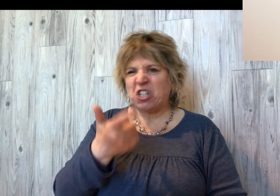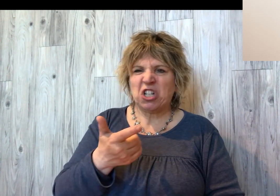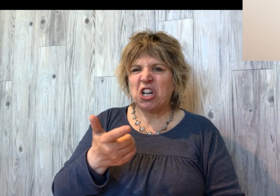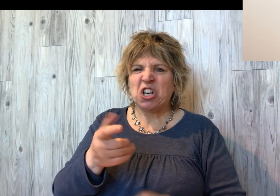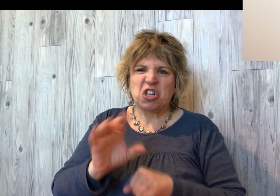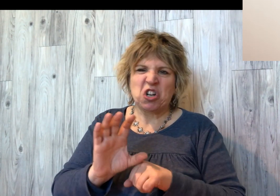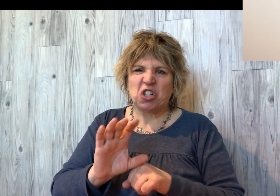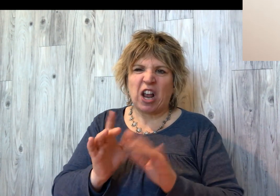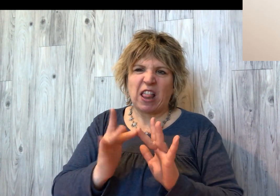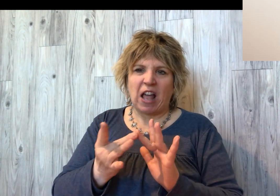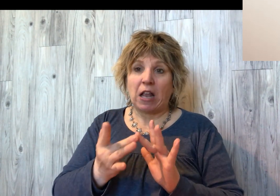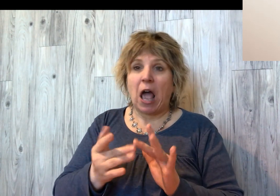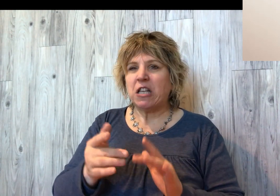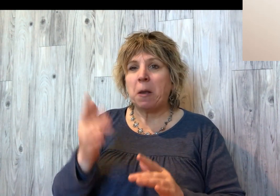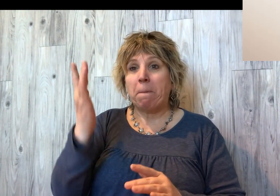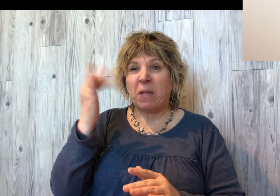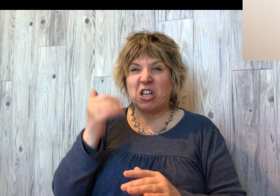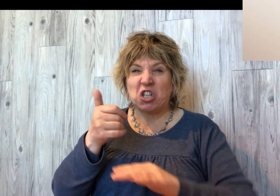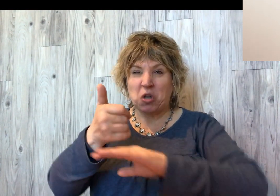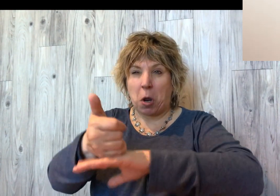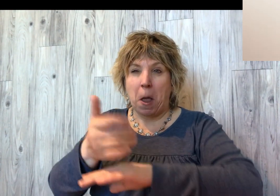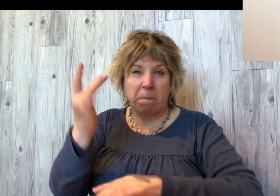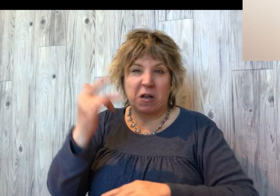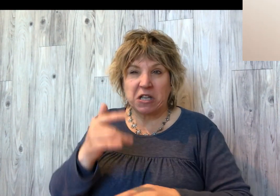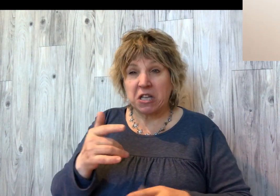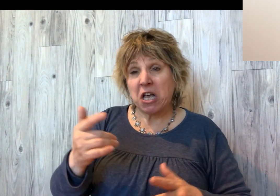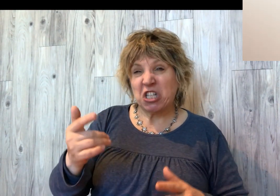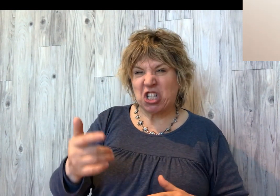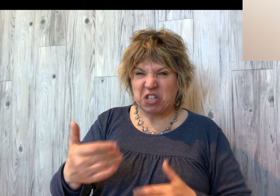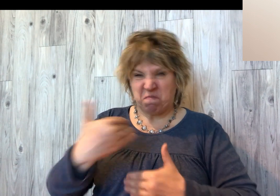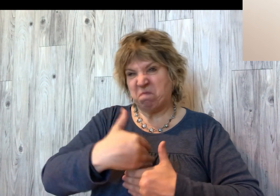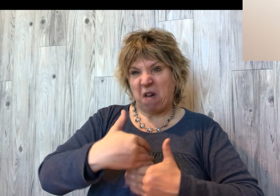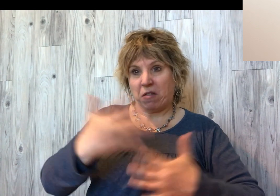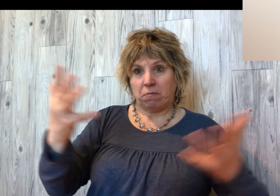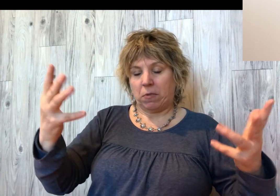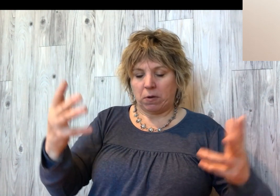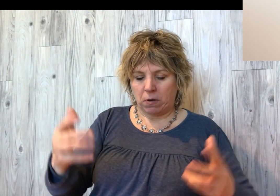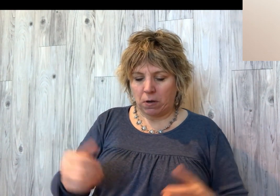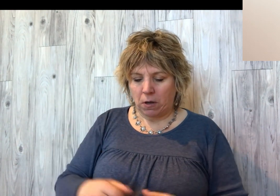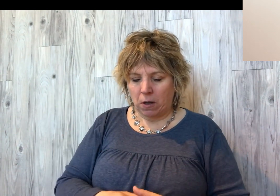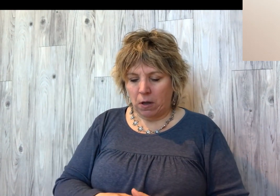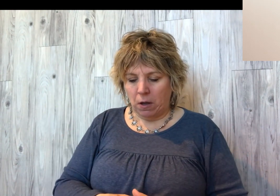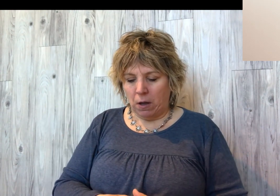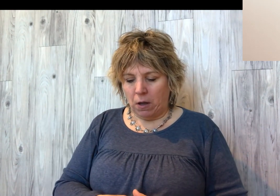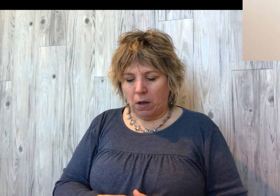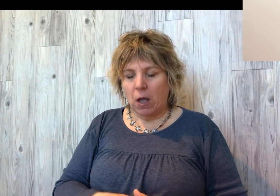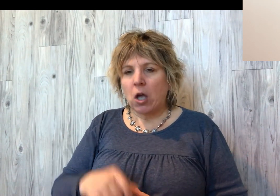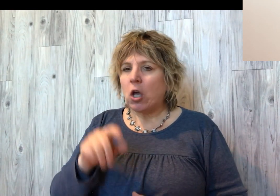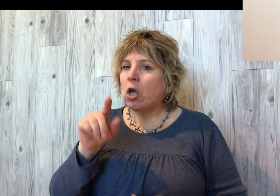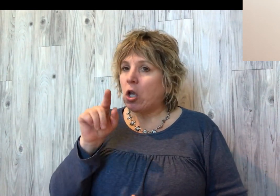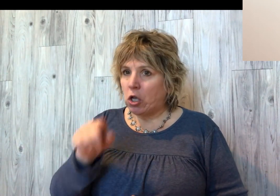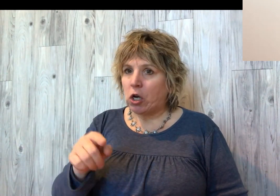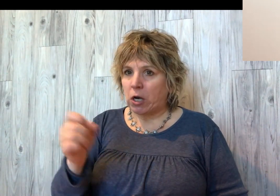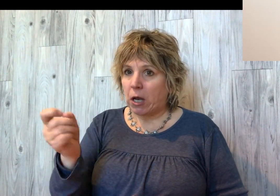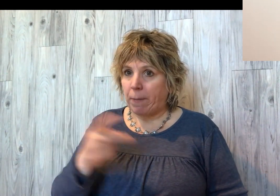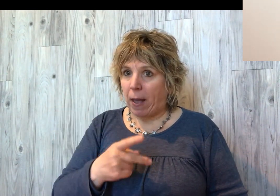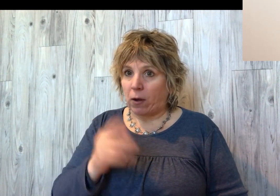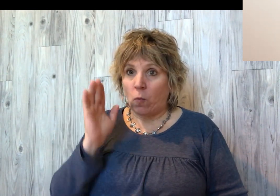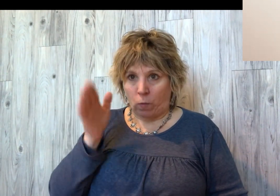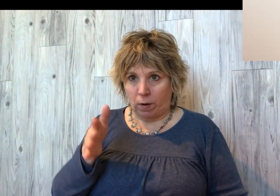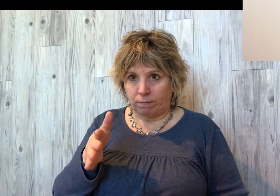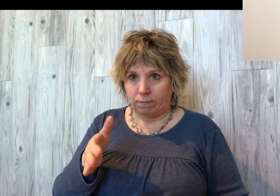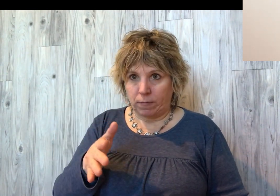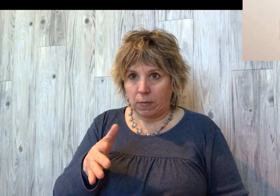I'm never tuning in again. And it's all your fault because this message just bugs me. You say, yeah, no, here's the deal. You're going to come